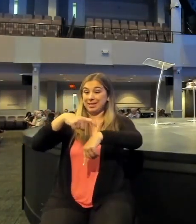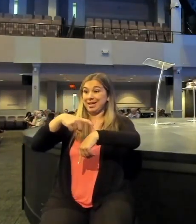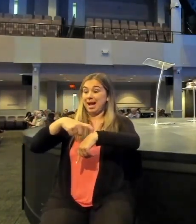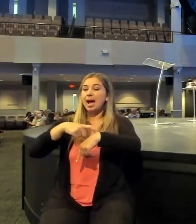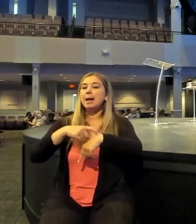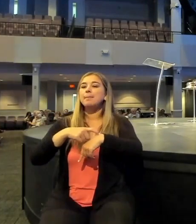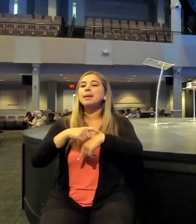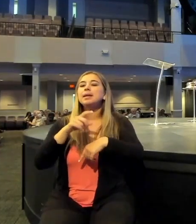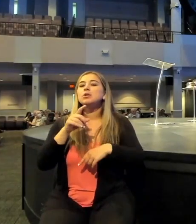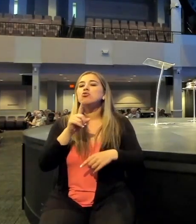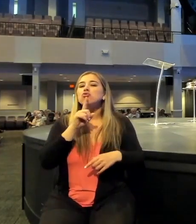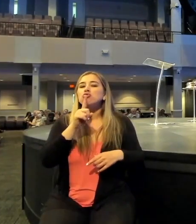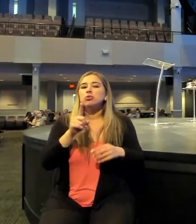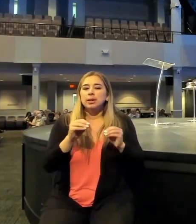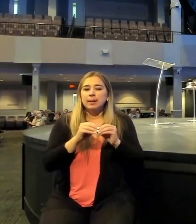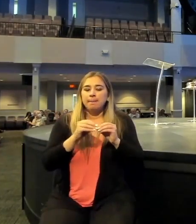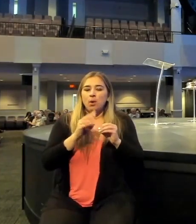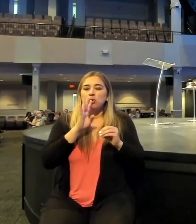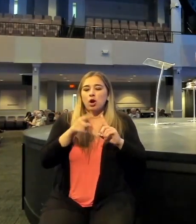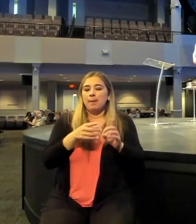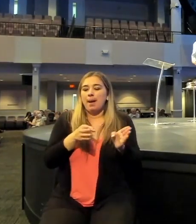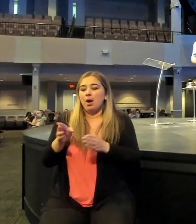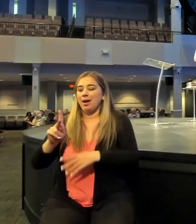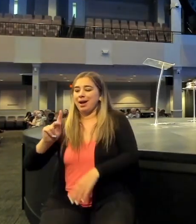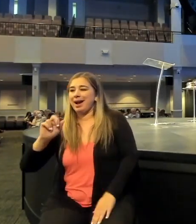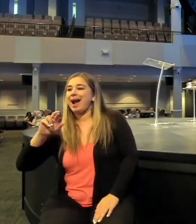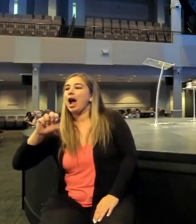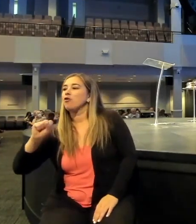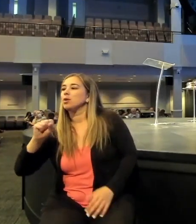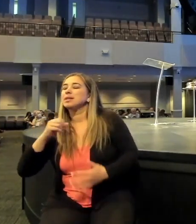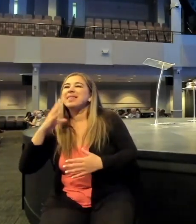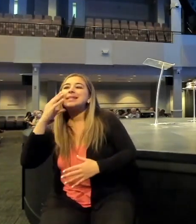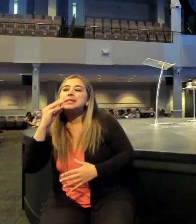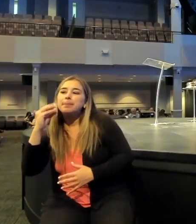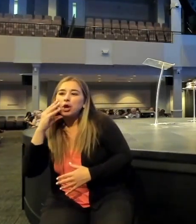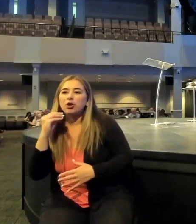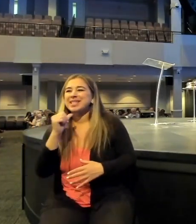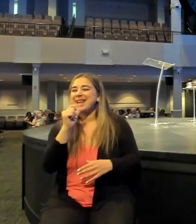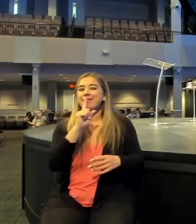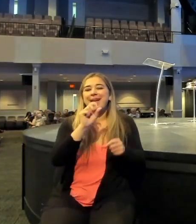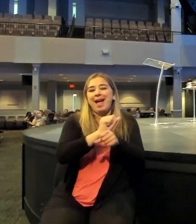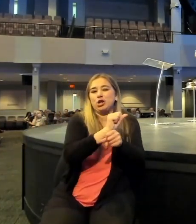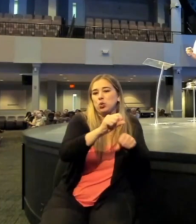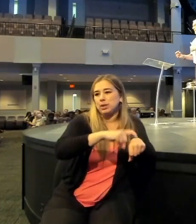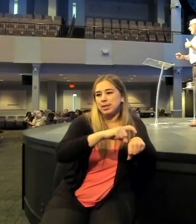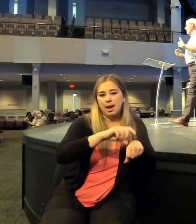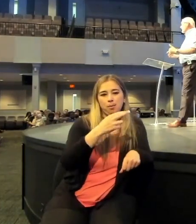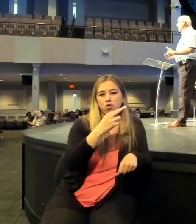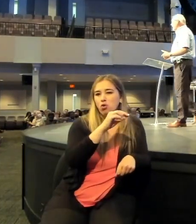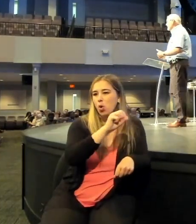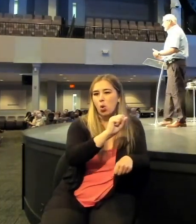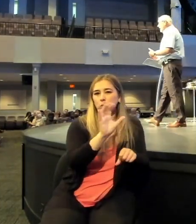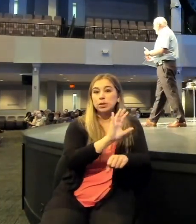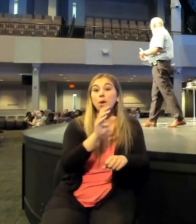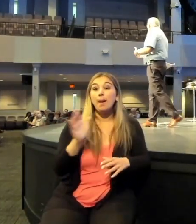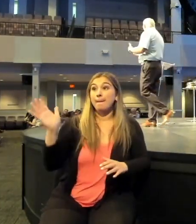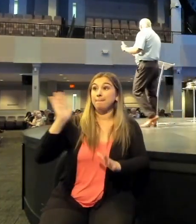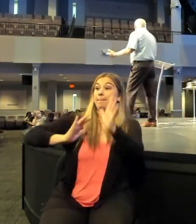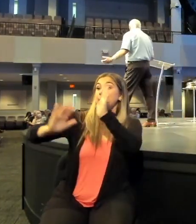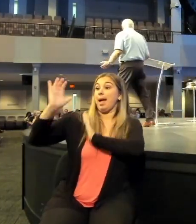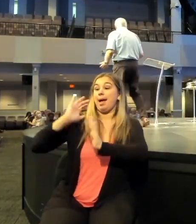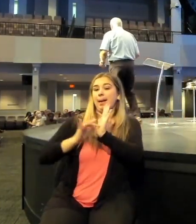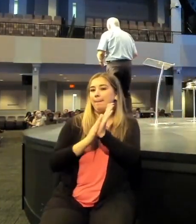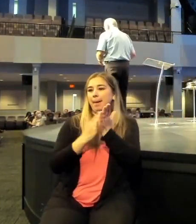it leans toward the kairos of time more than the chronos of time. Because back in biblical days, they didn't